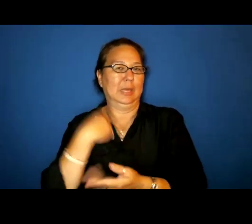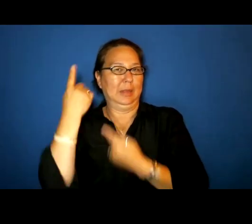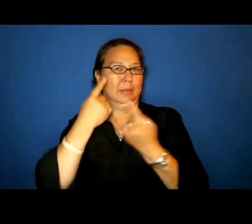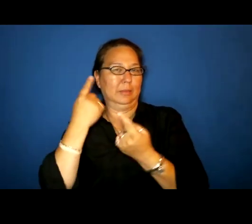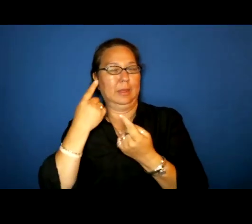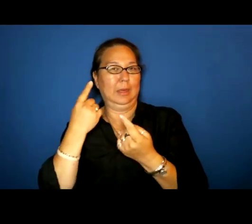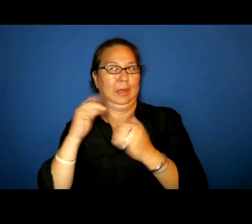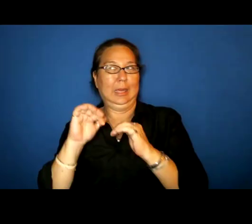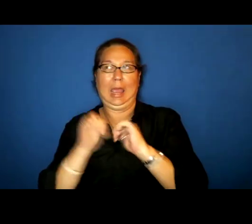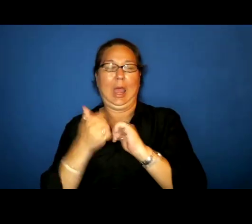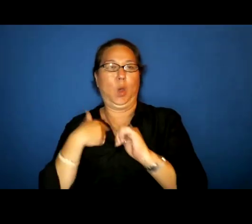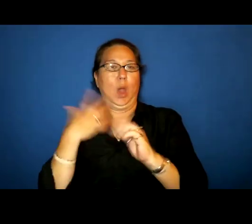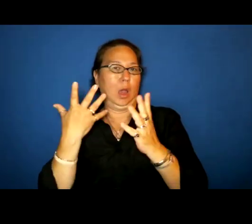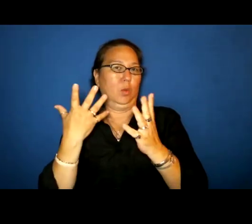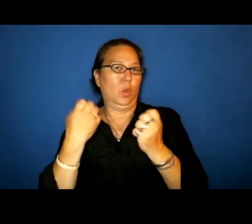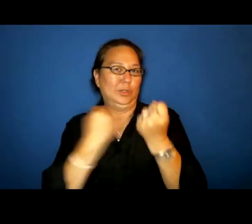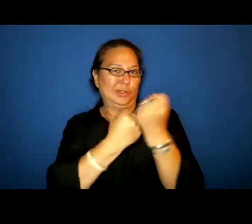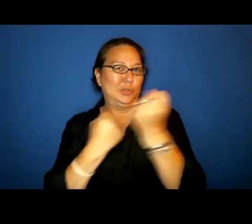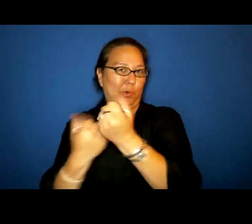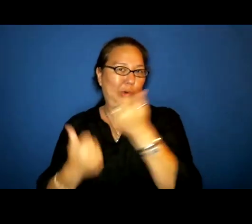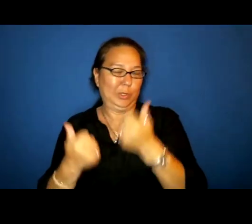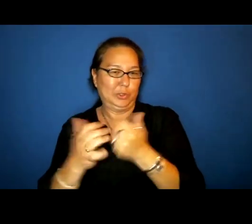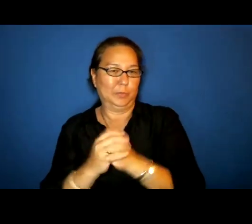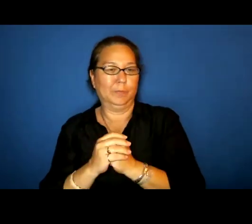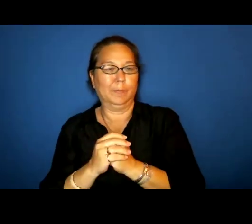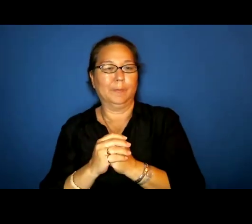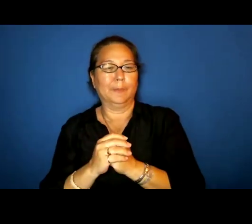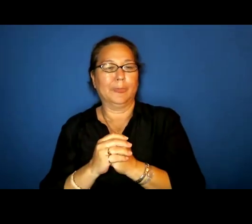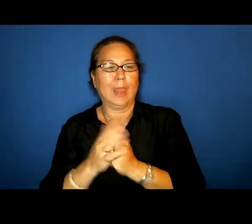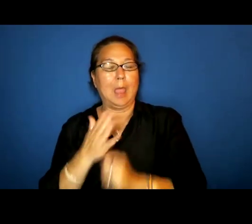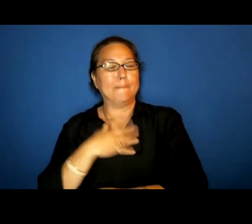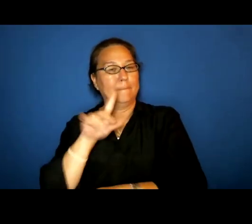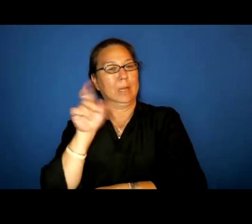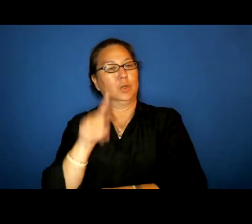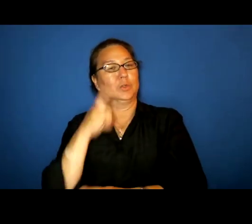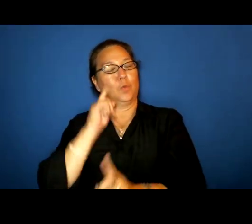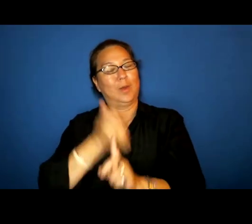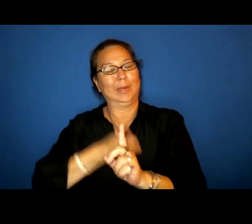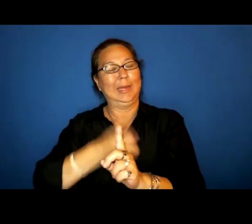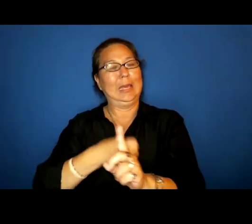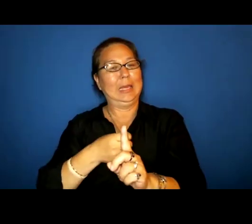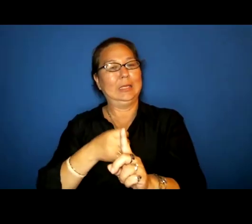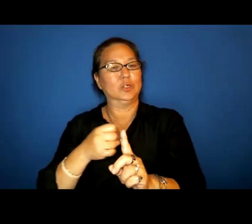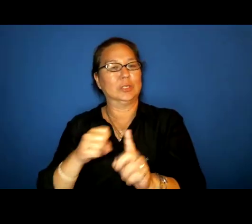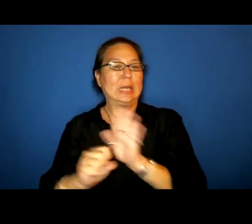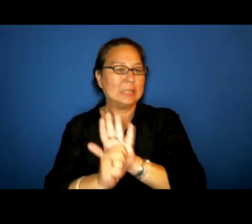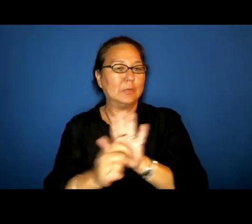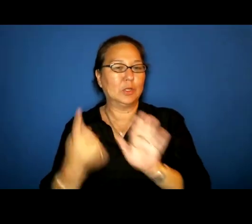my question is that each simulation, if we're just looking at it, each simulation that we're looking at